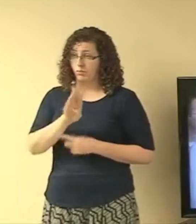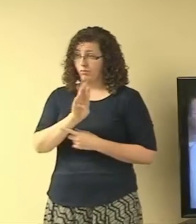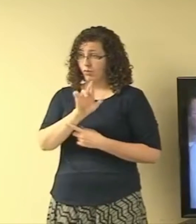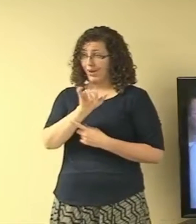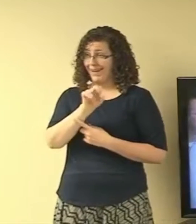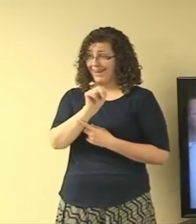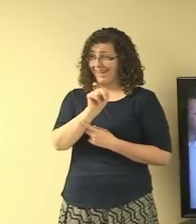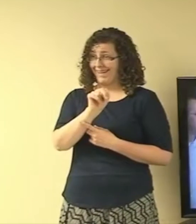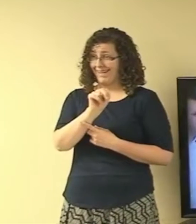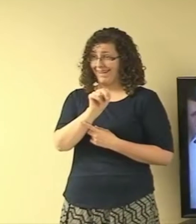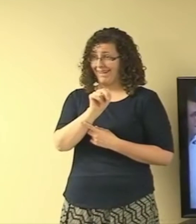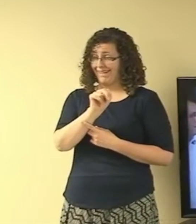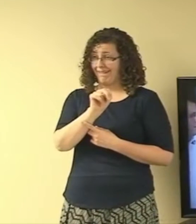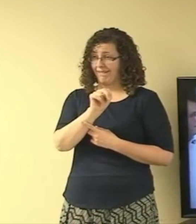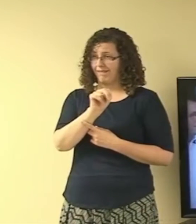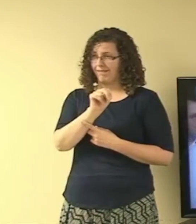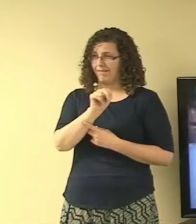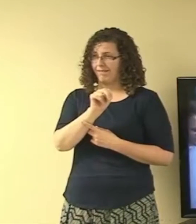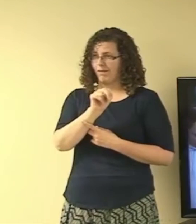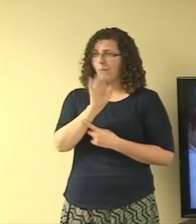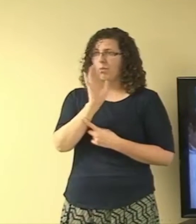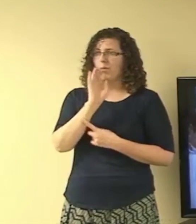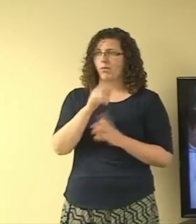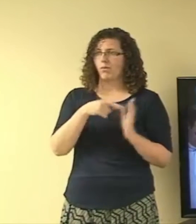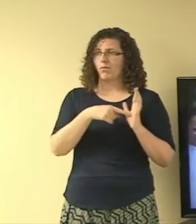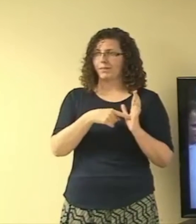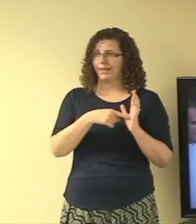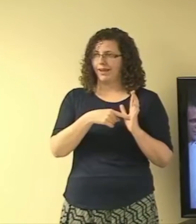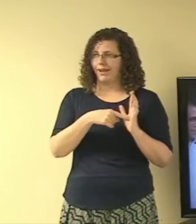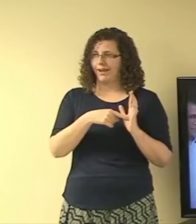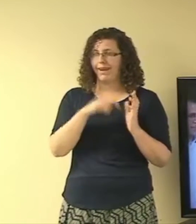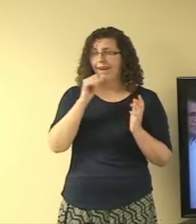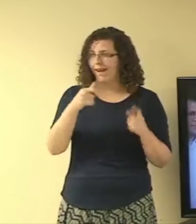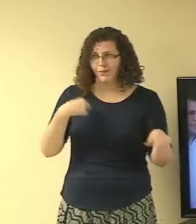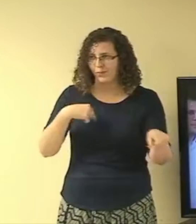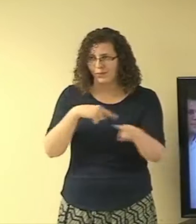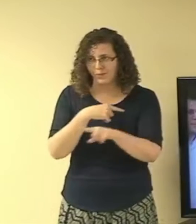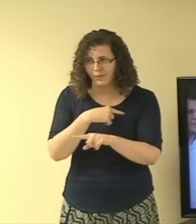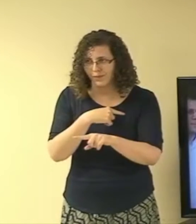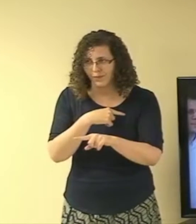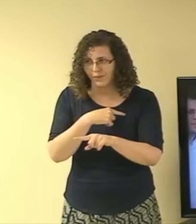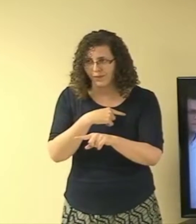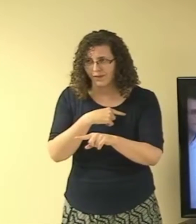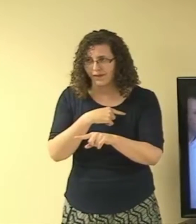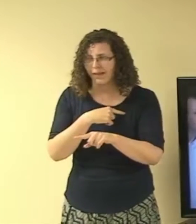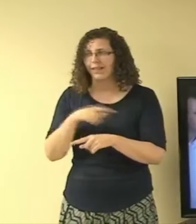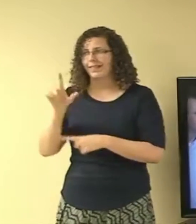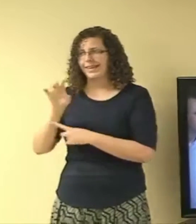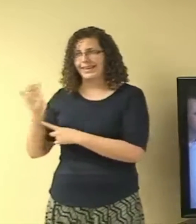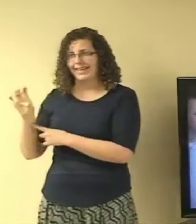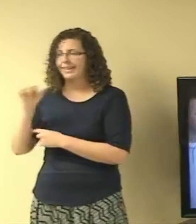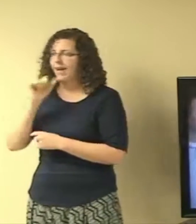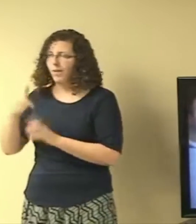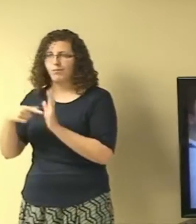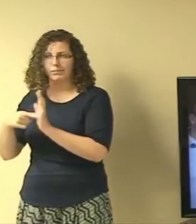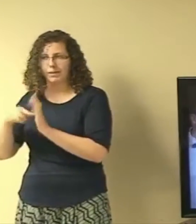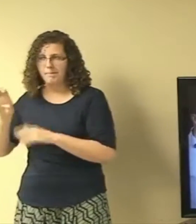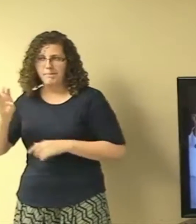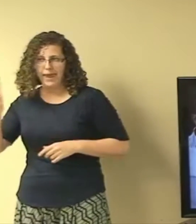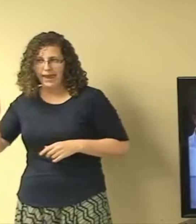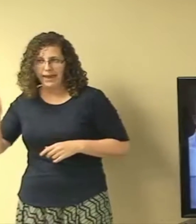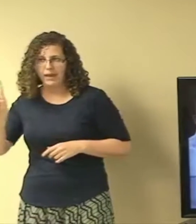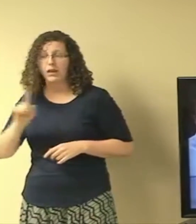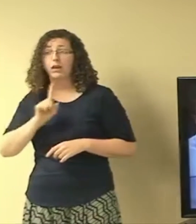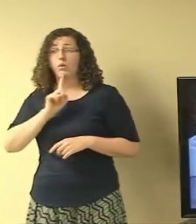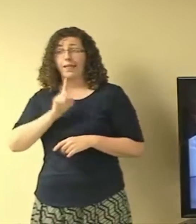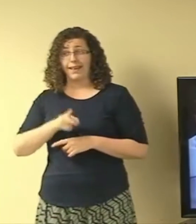representing a bank, let's tell you the way it really is out there. The way it really is this position really